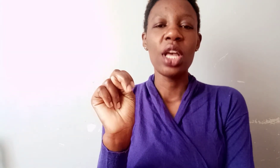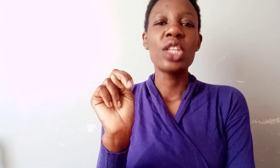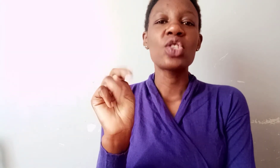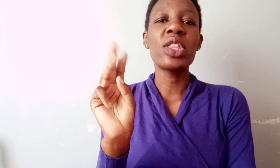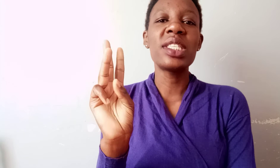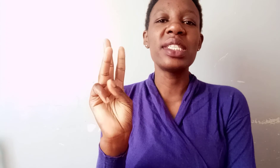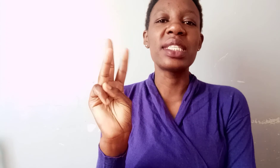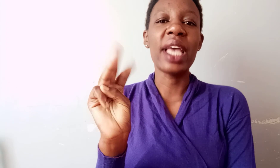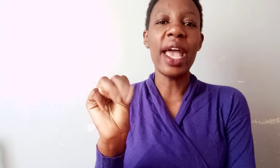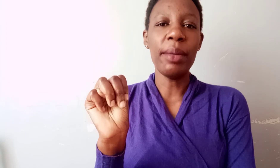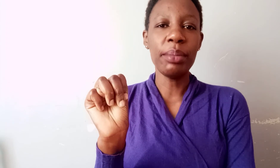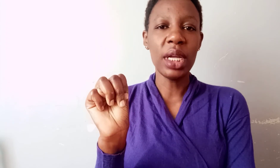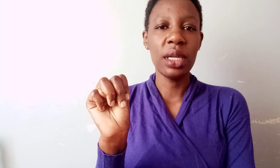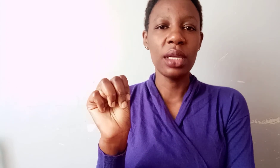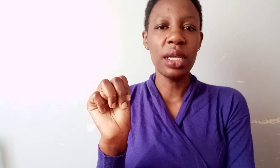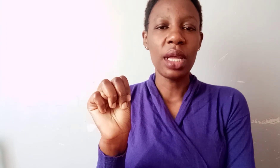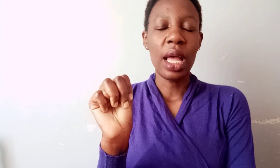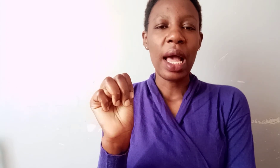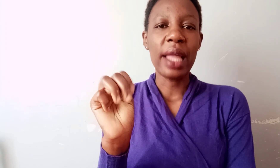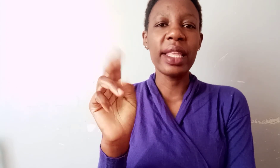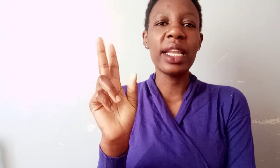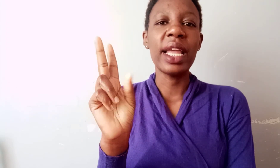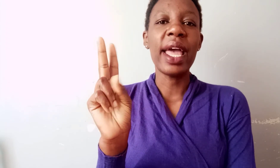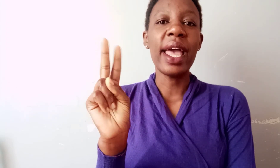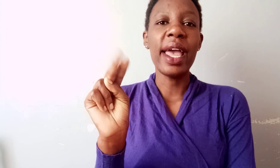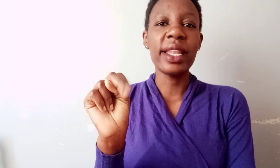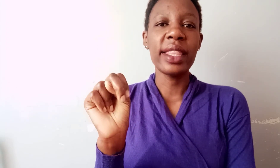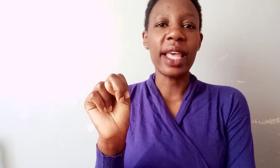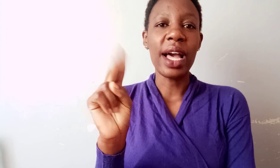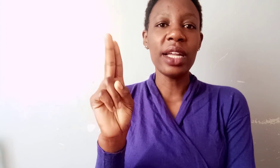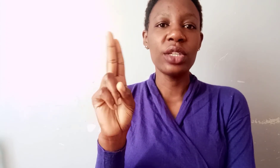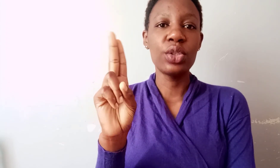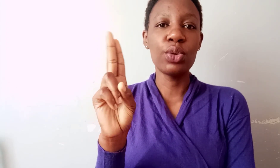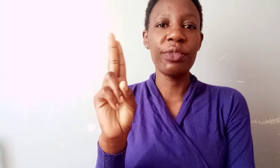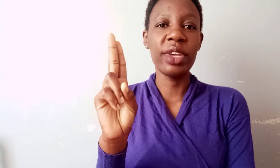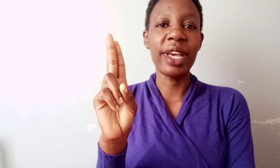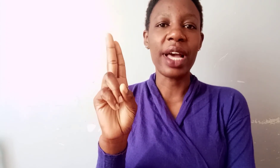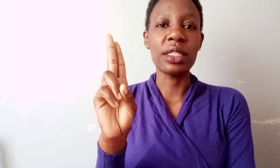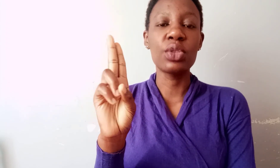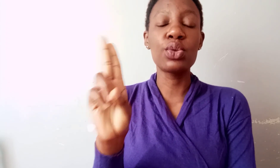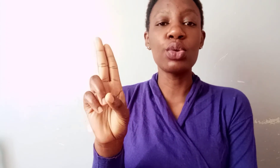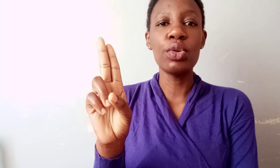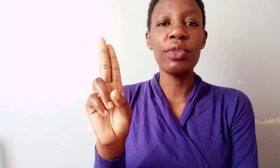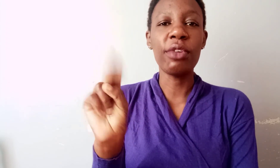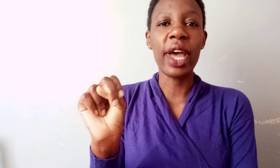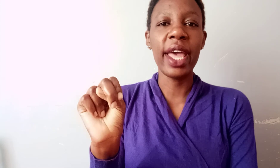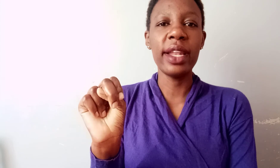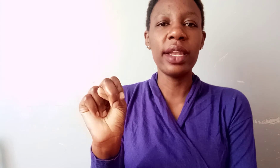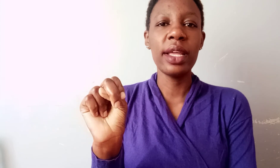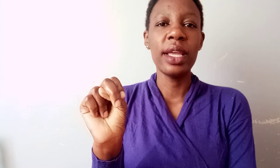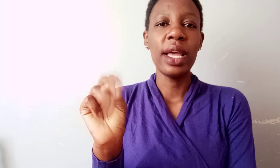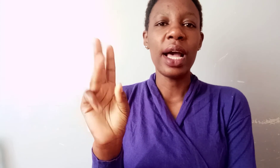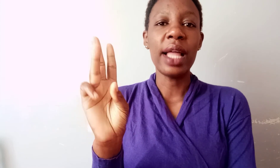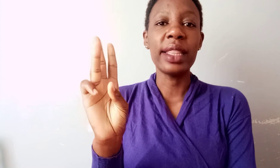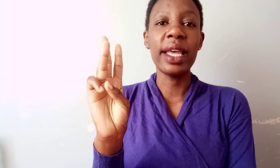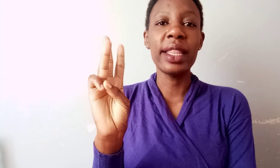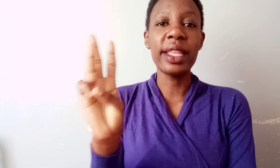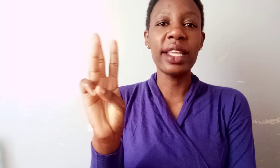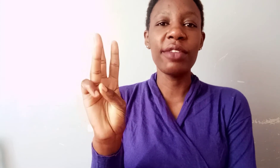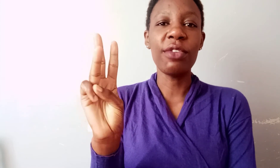So this is M, and then N, there are two fingers, 2 for N and then 3